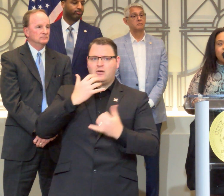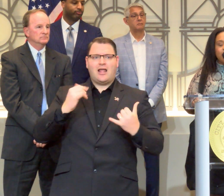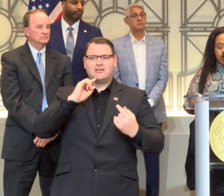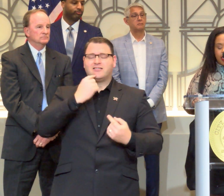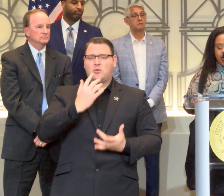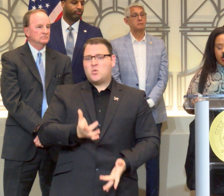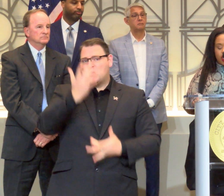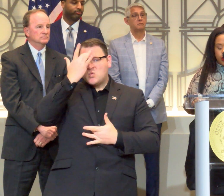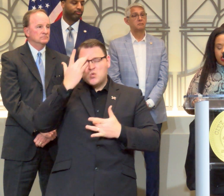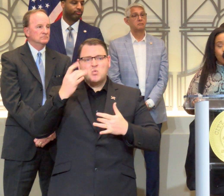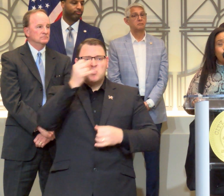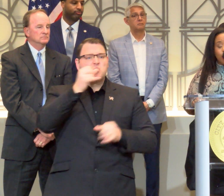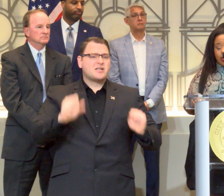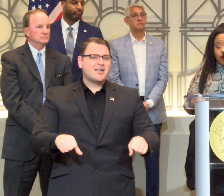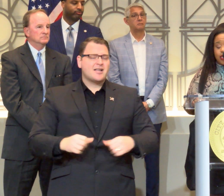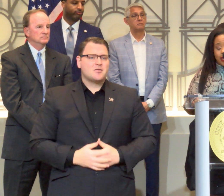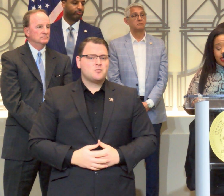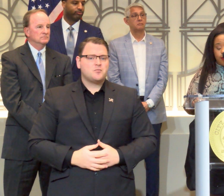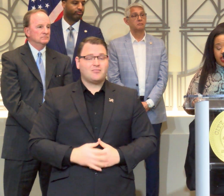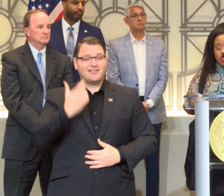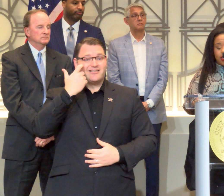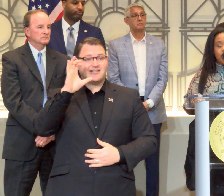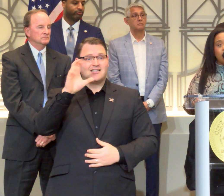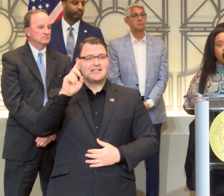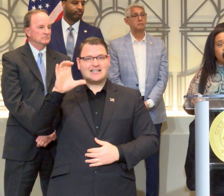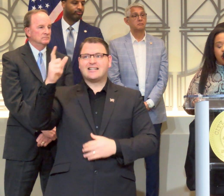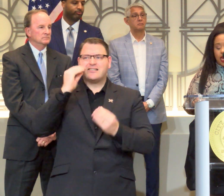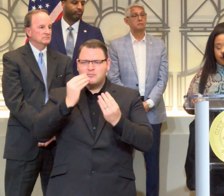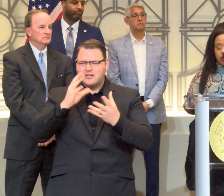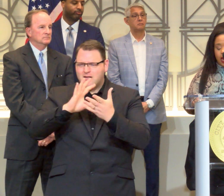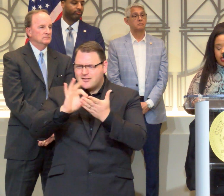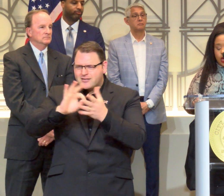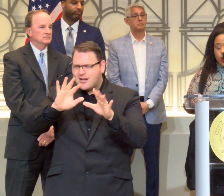New CDC data shows nearly 40% of patients sick enough to be